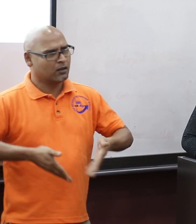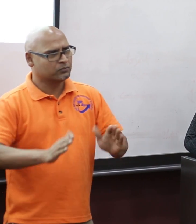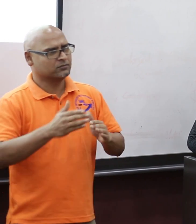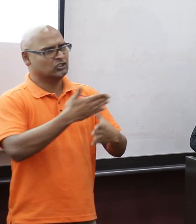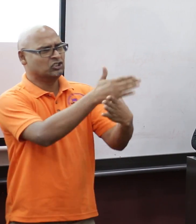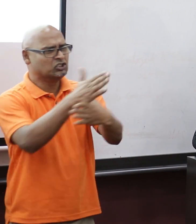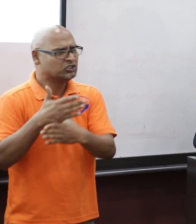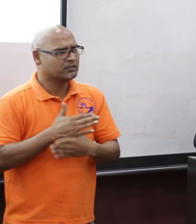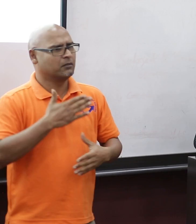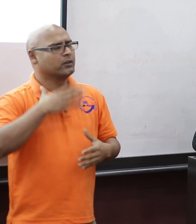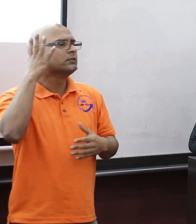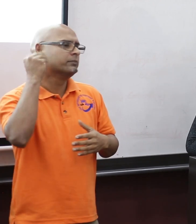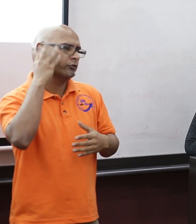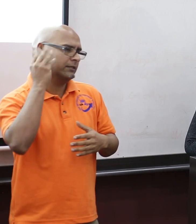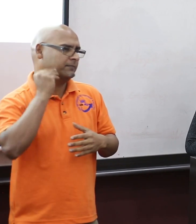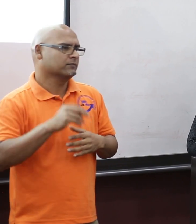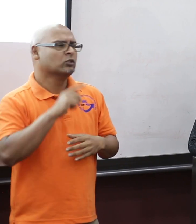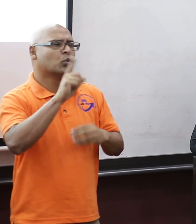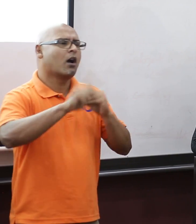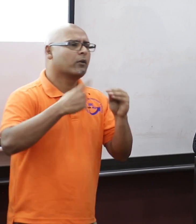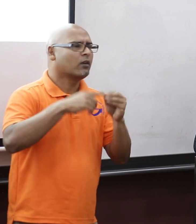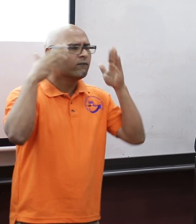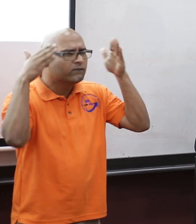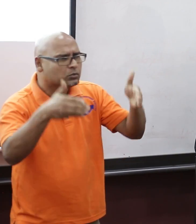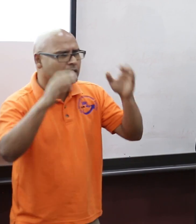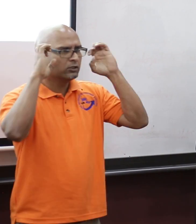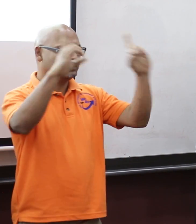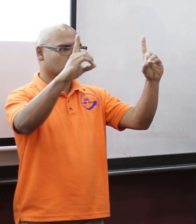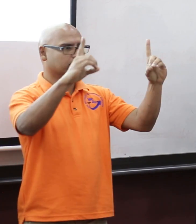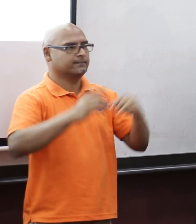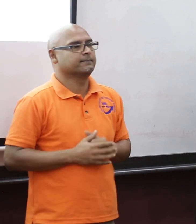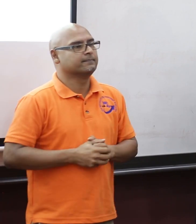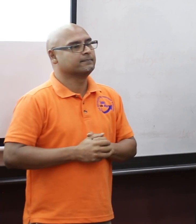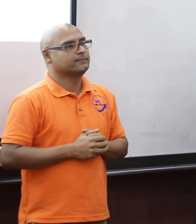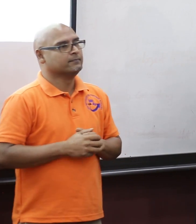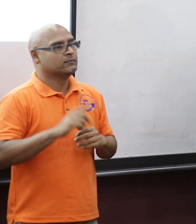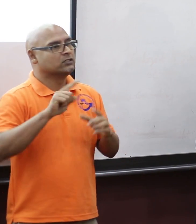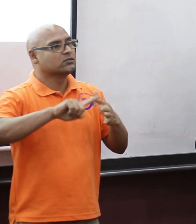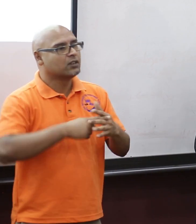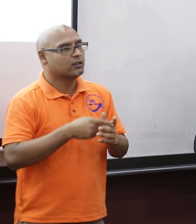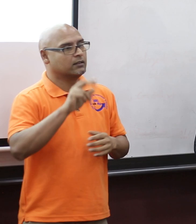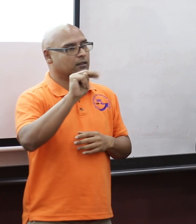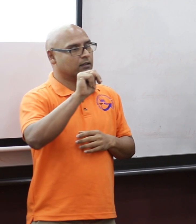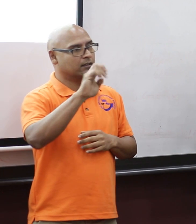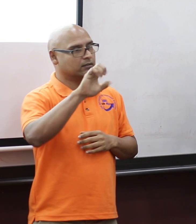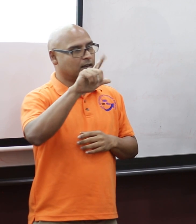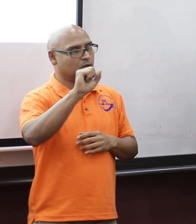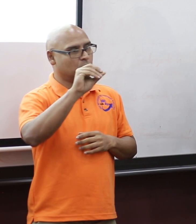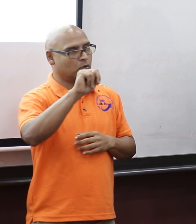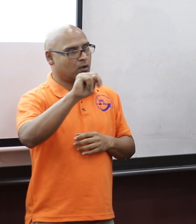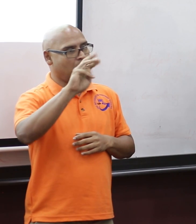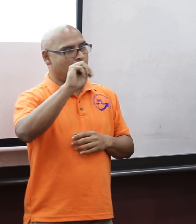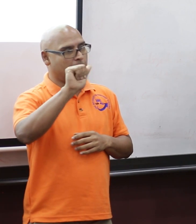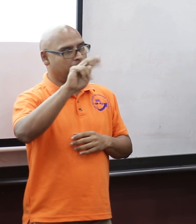Article 24, Education. I have a quote by Nelson Mandela. He says, "To deny people their human